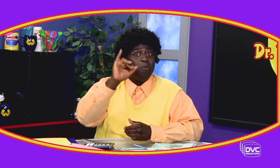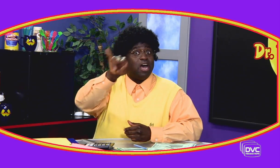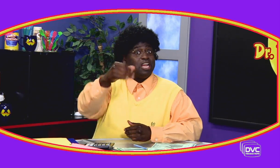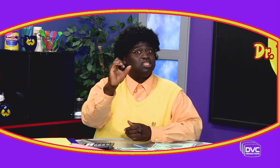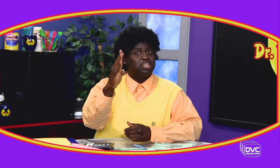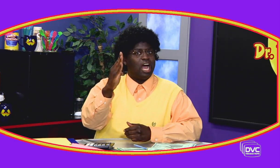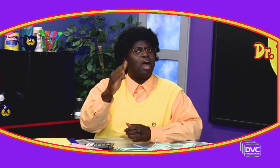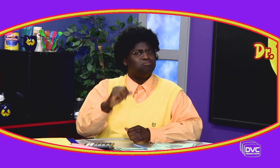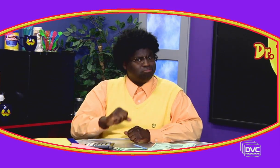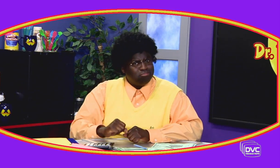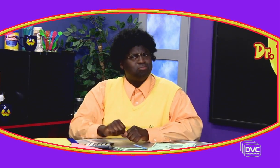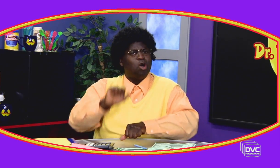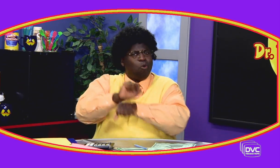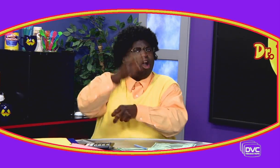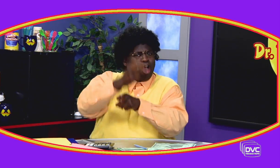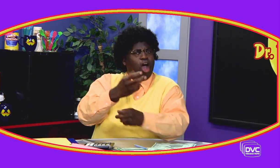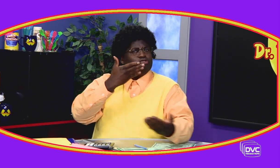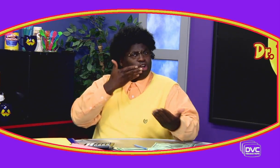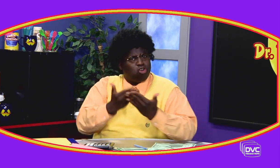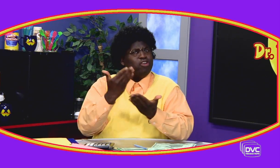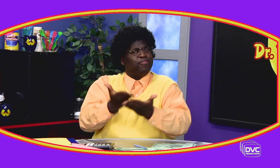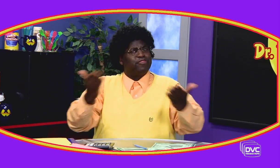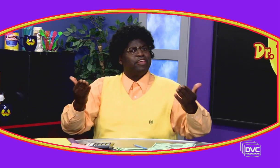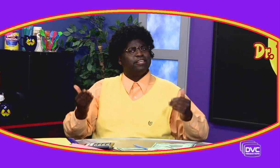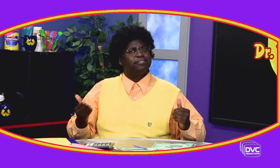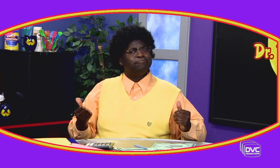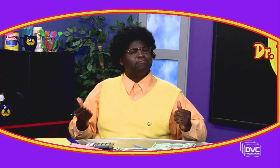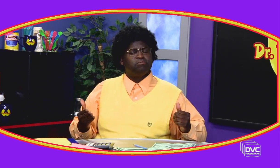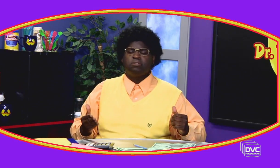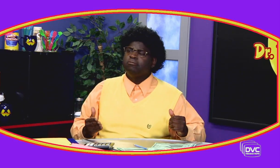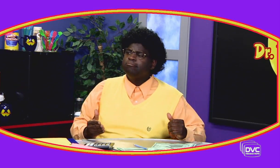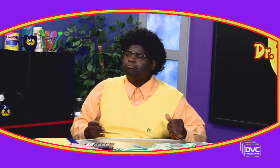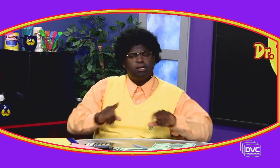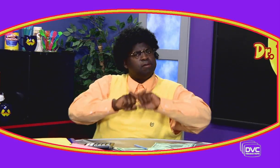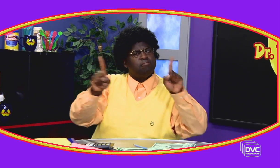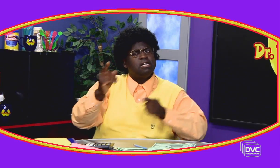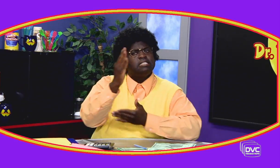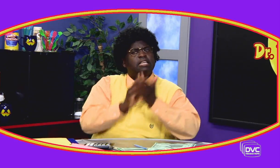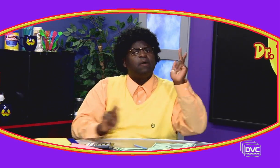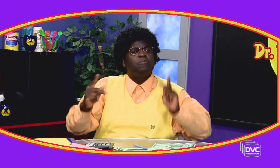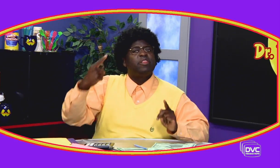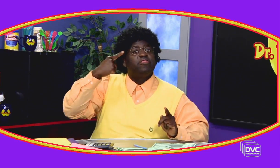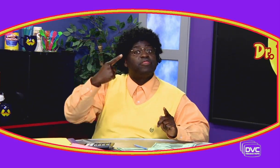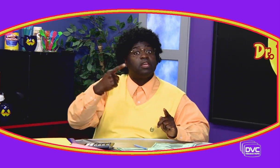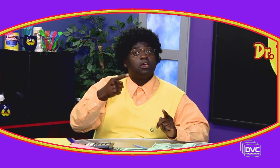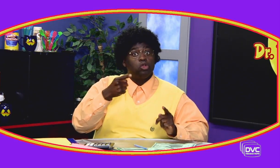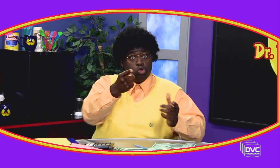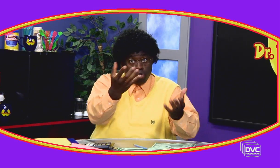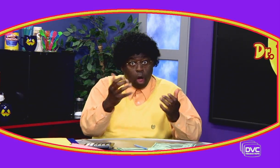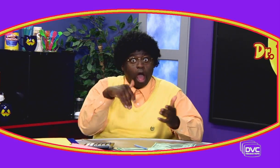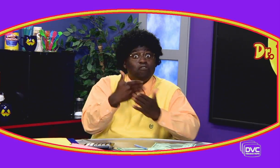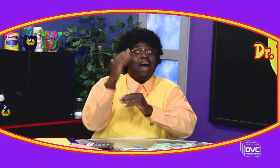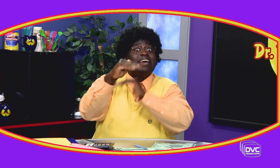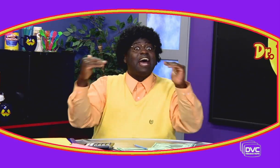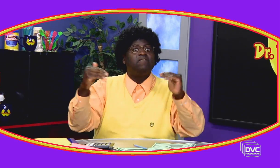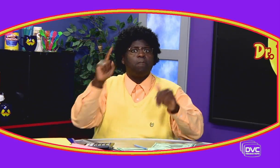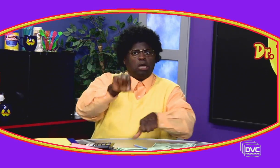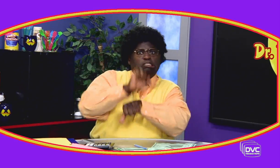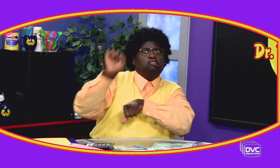your job. Hard work is a good thing, but some people think hard work will get you to heaven.